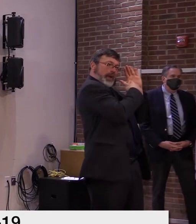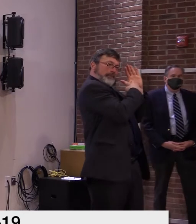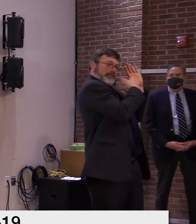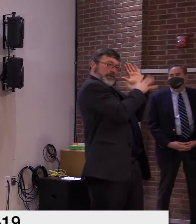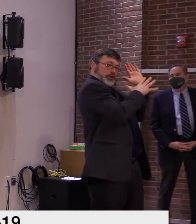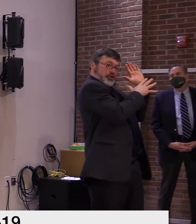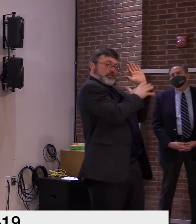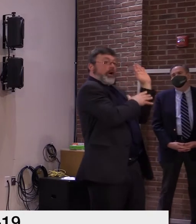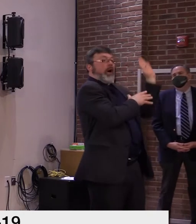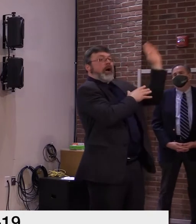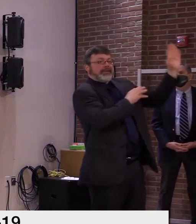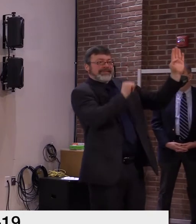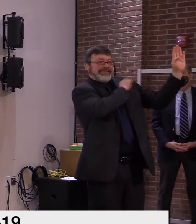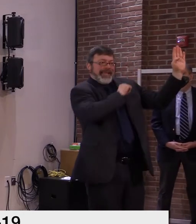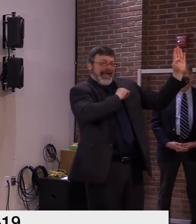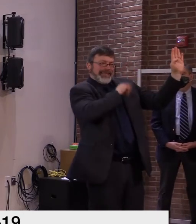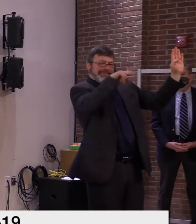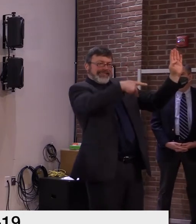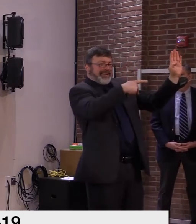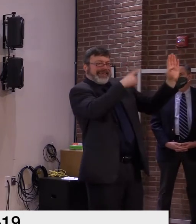being at the